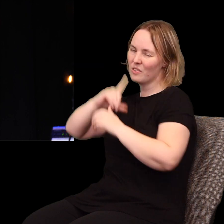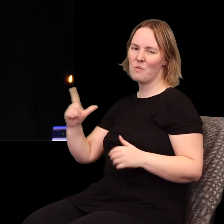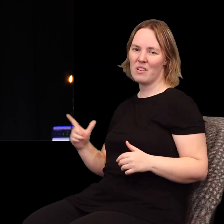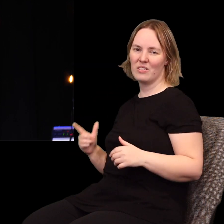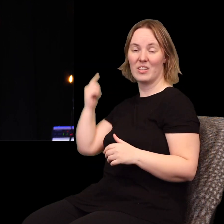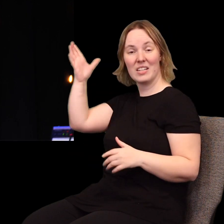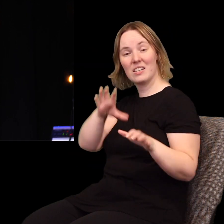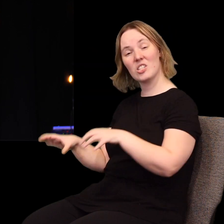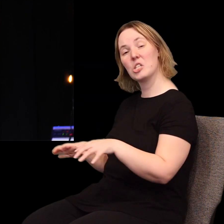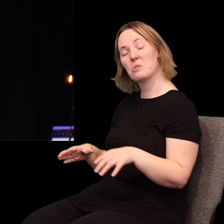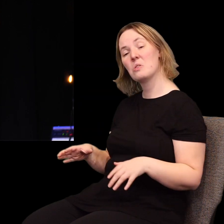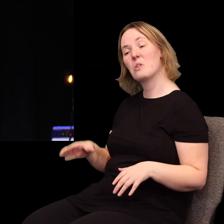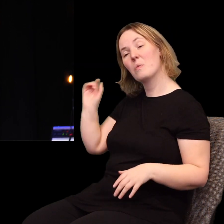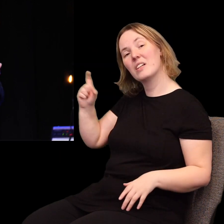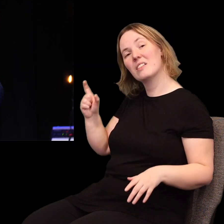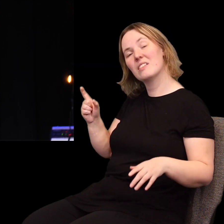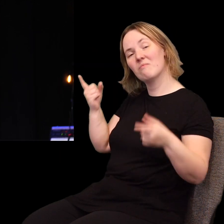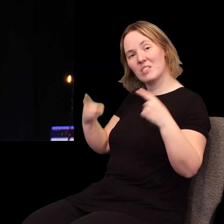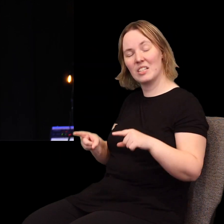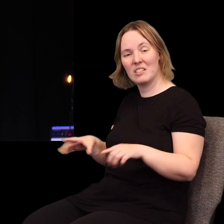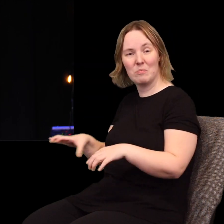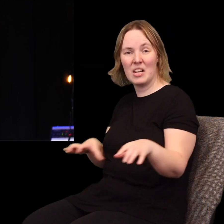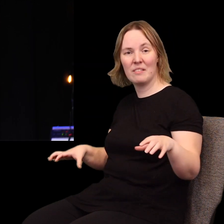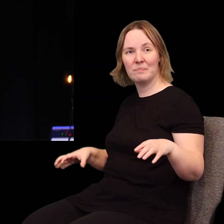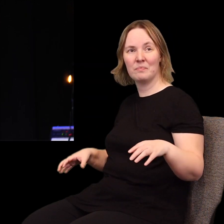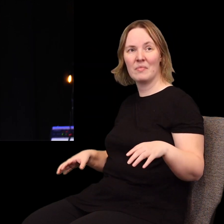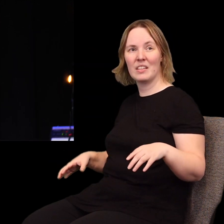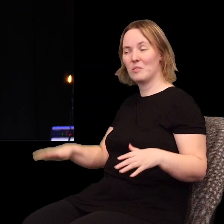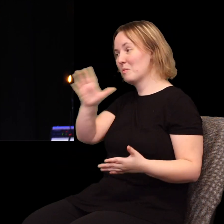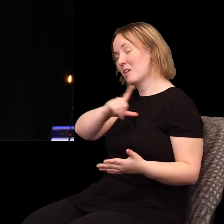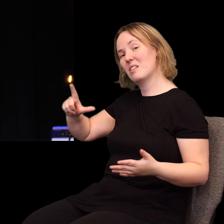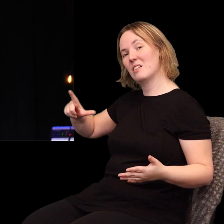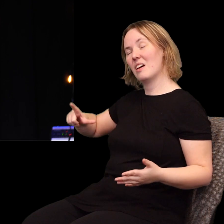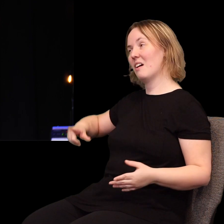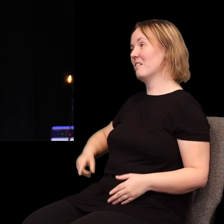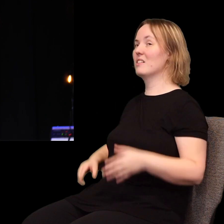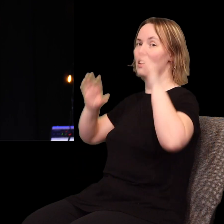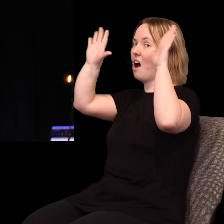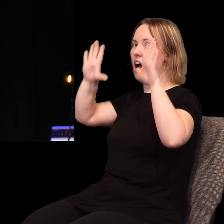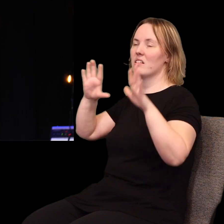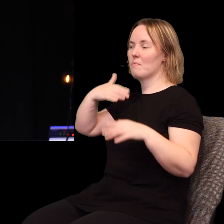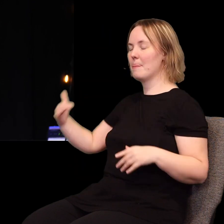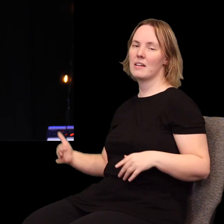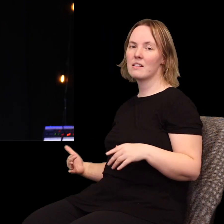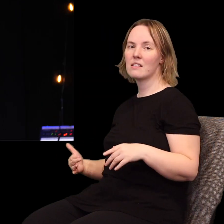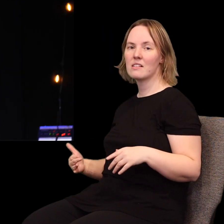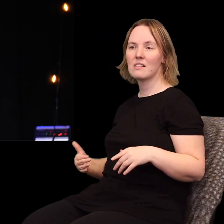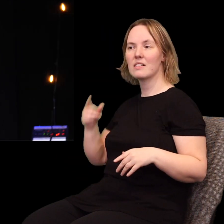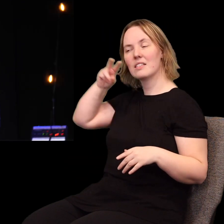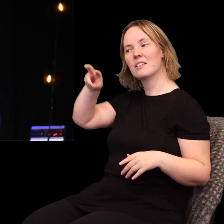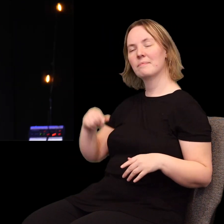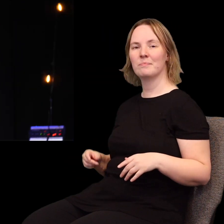that He can actually do what it is that needs to be done. David said, this was done by the Lord, and it's a wonderful thing to see.